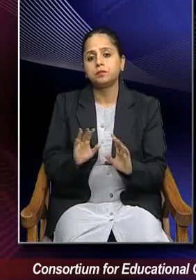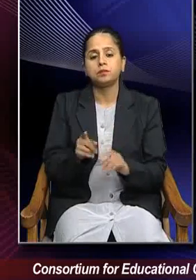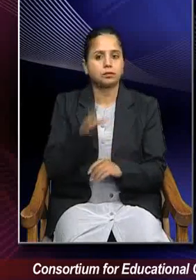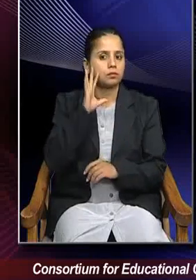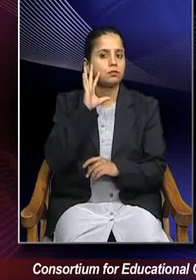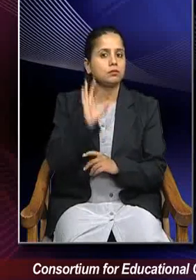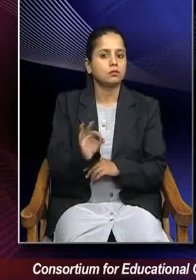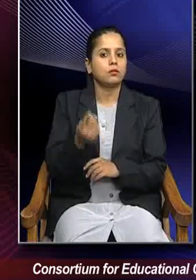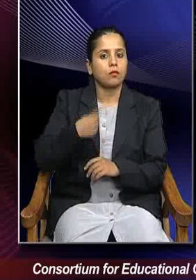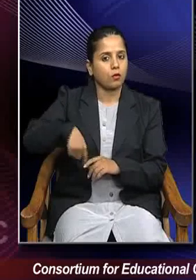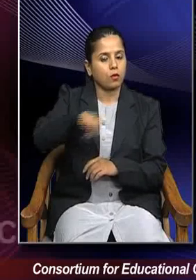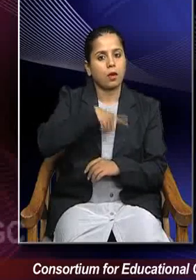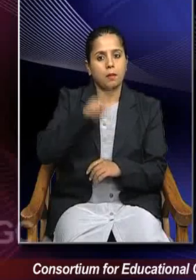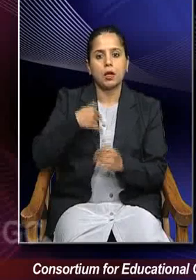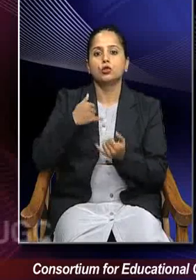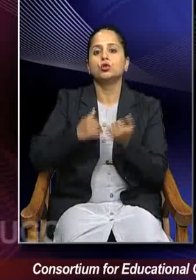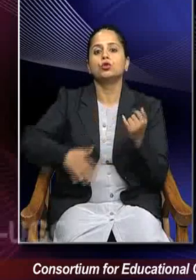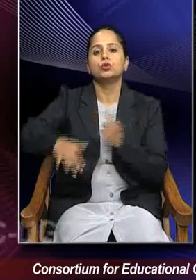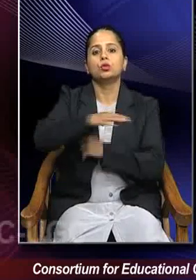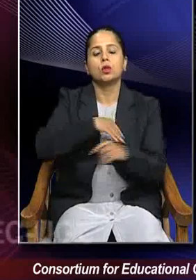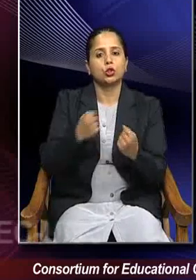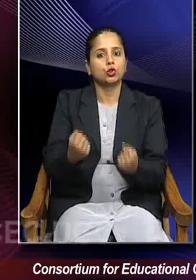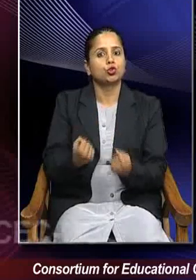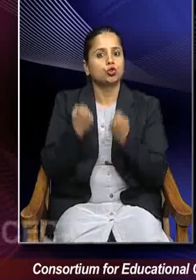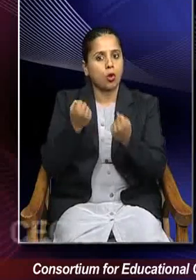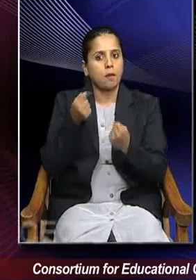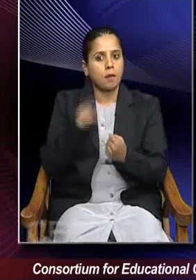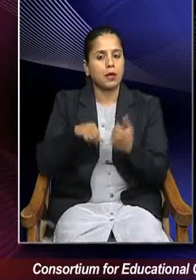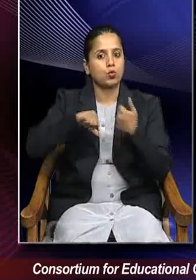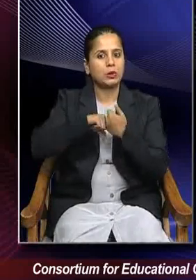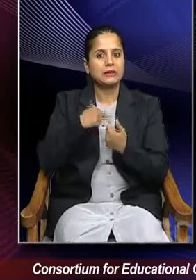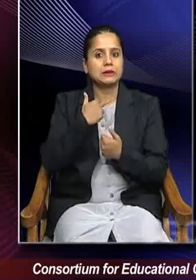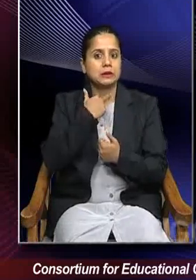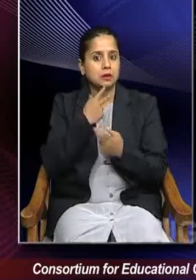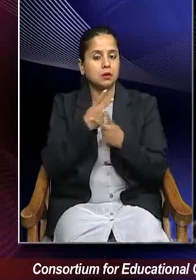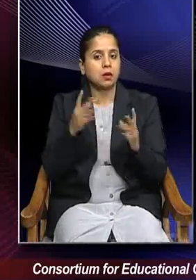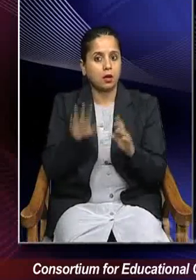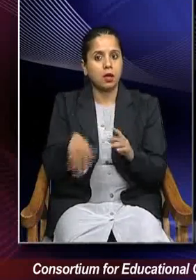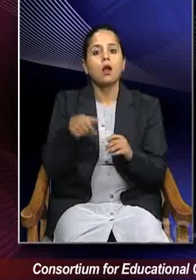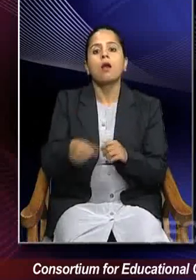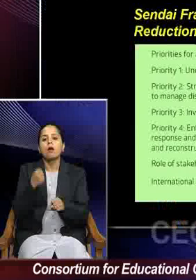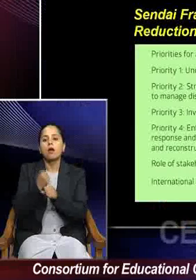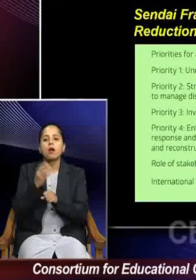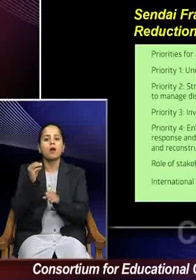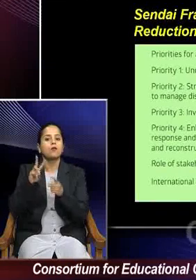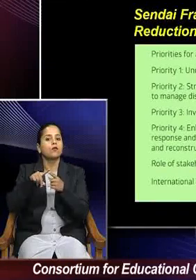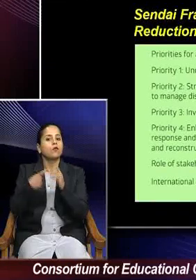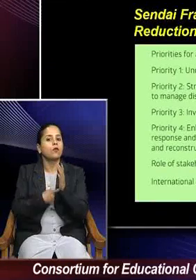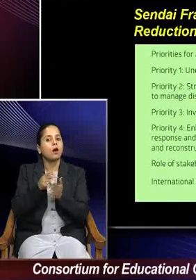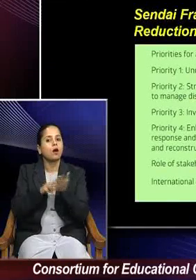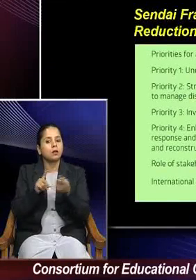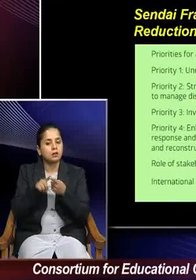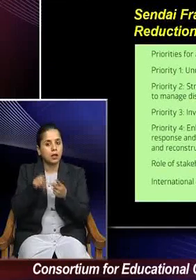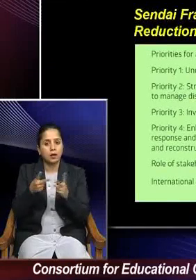important for us as a society strengthening our disaster risk governance at